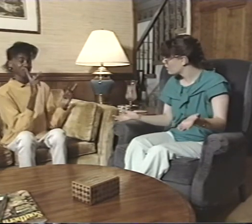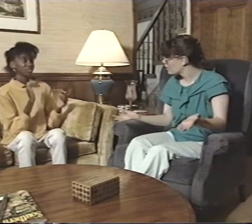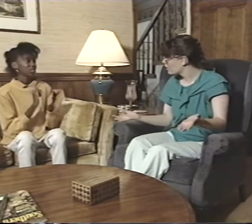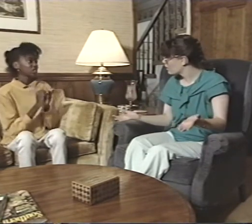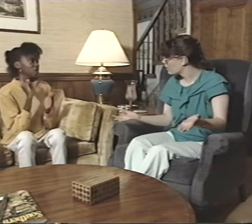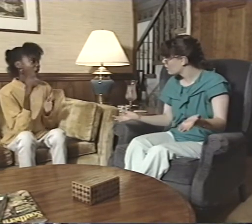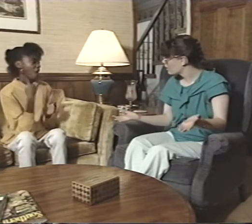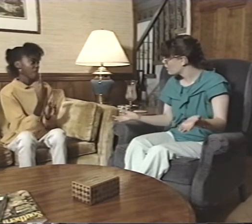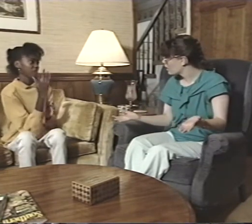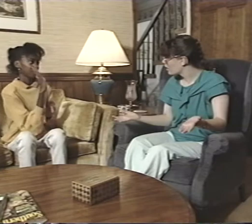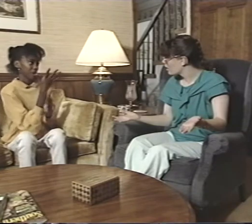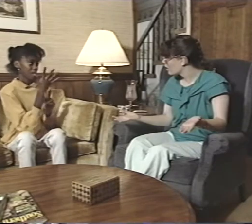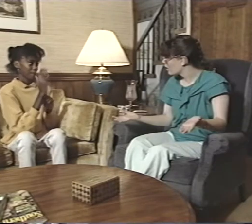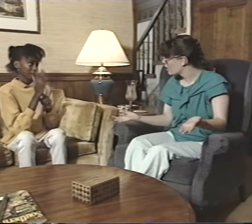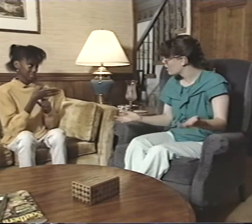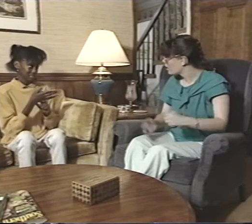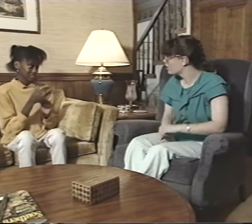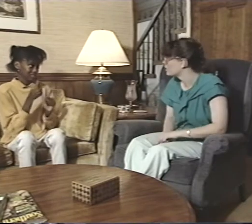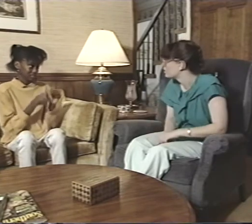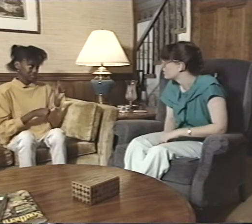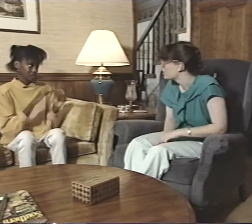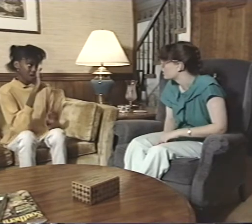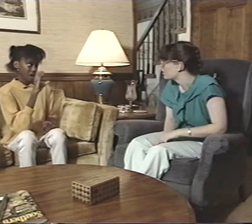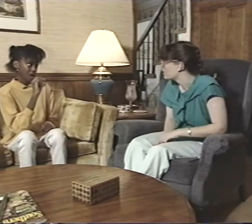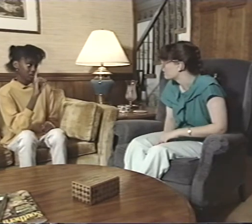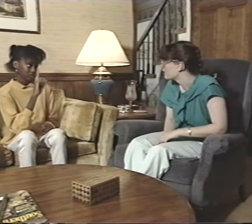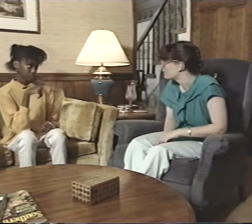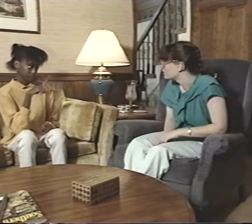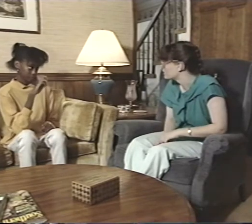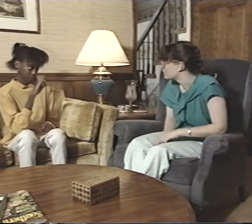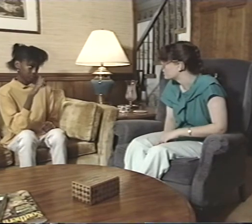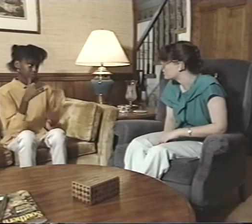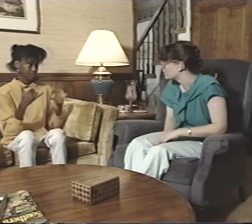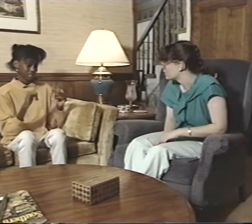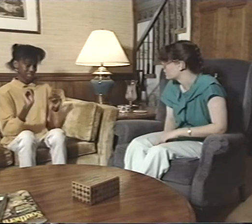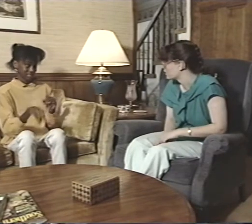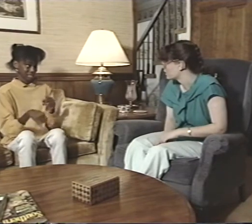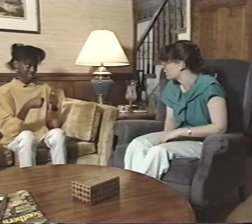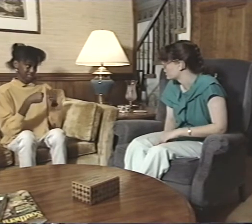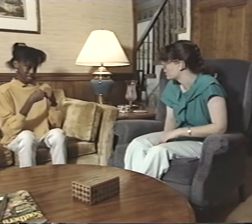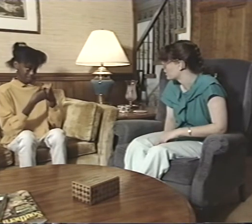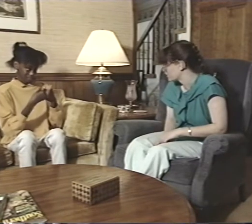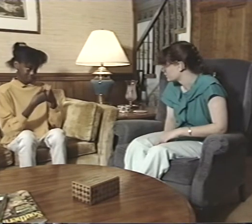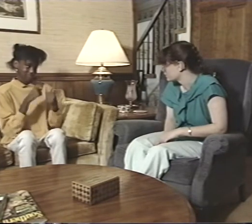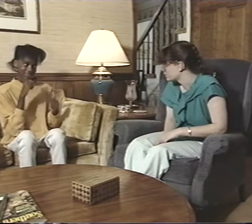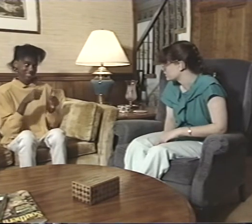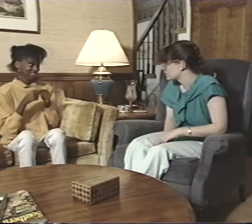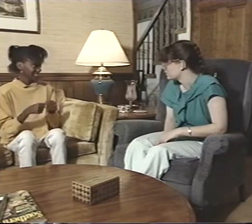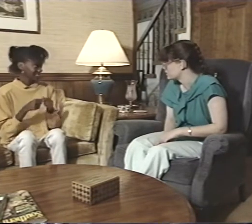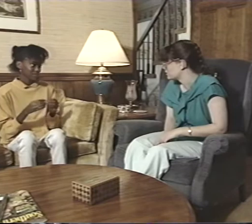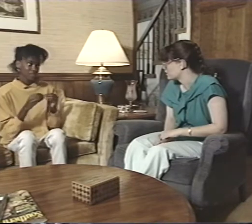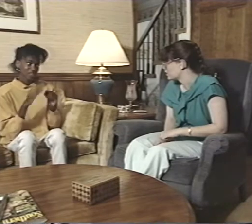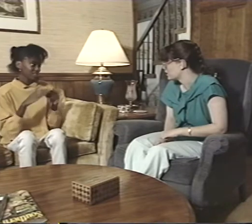Perfect. That's only 5 minutes per couple. Playing this game should not take more than 1